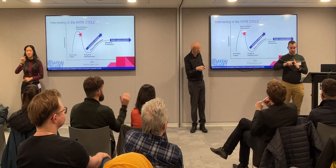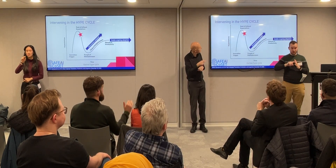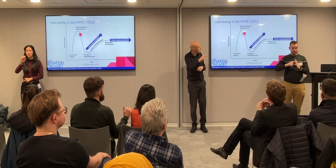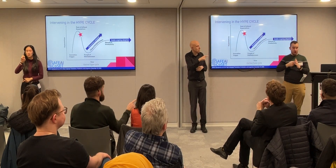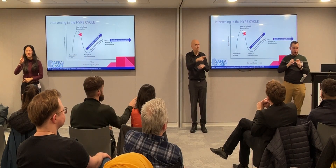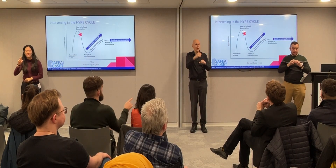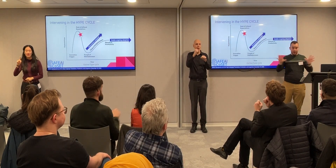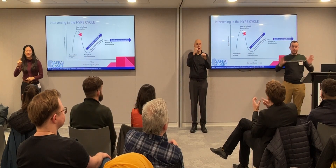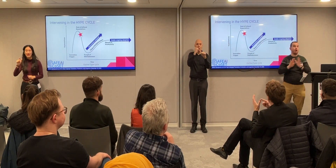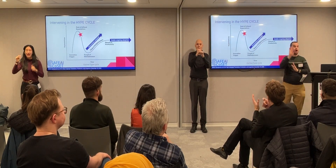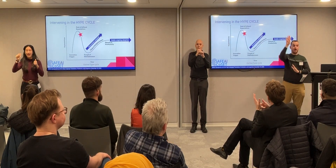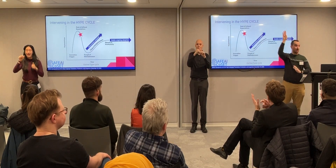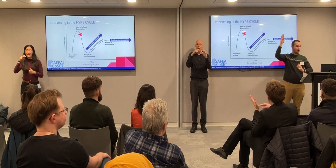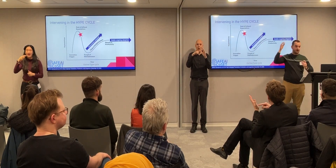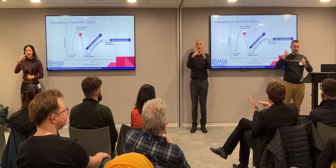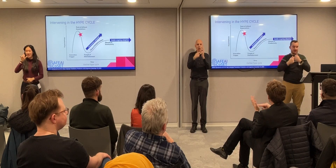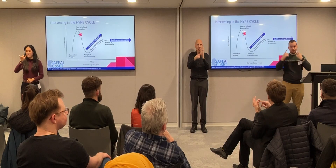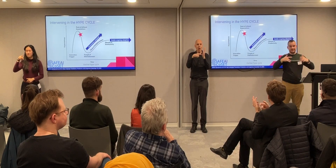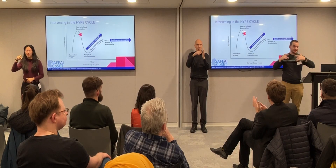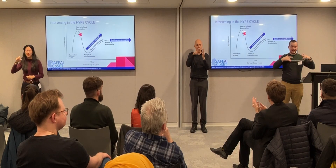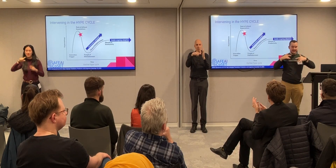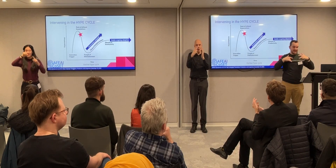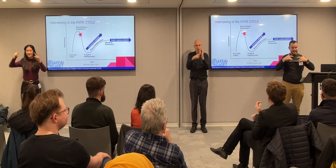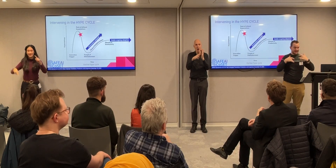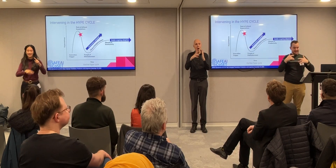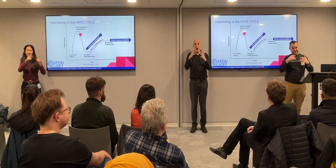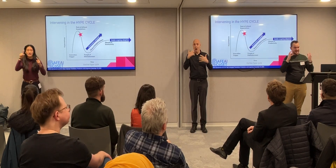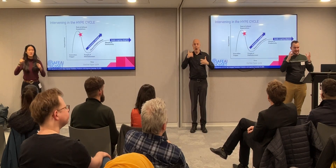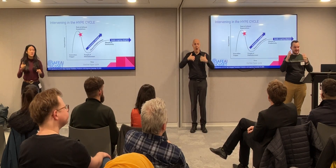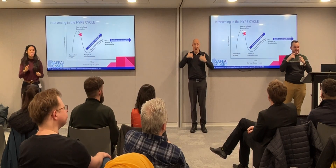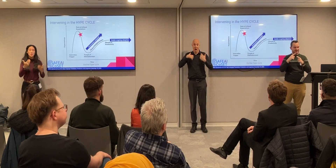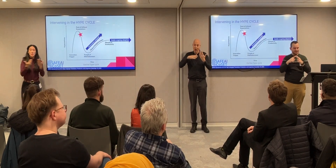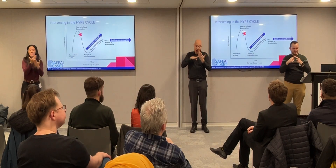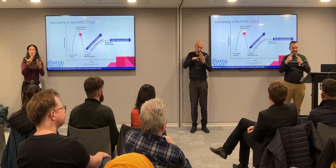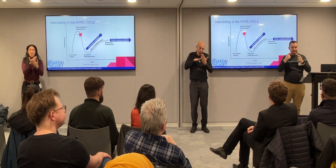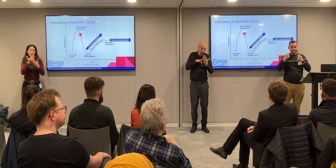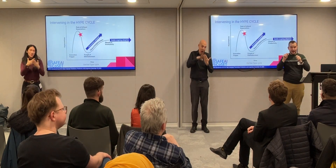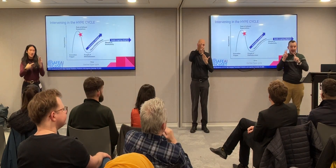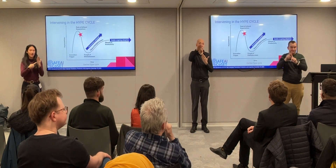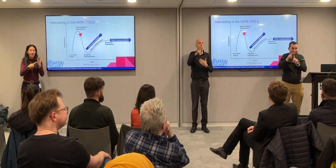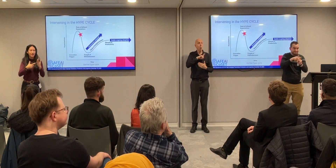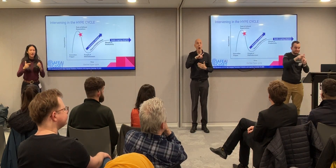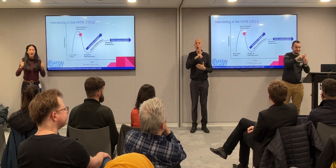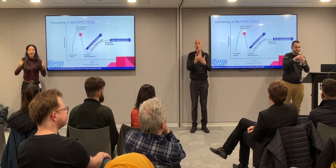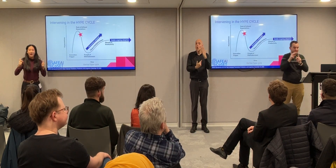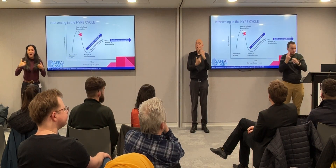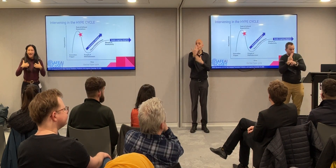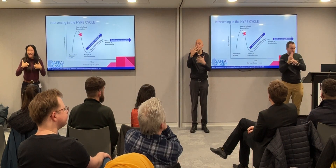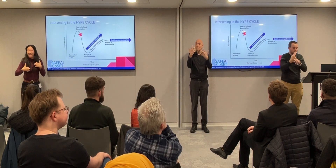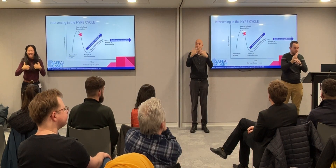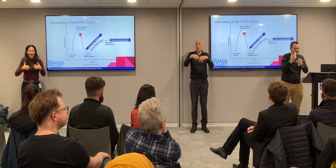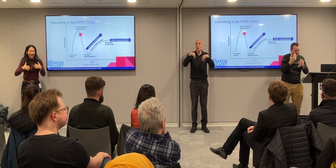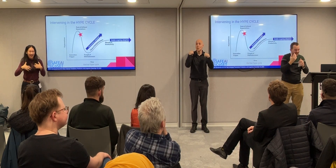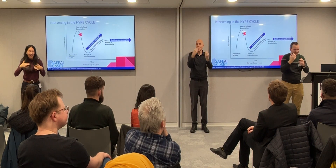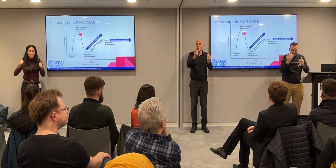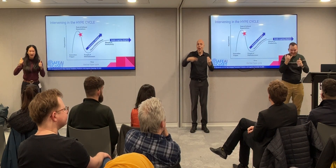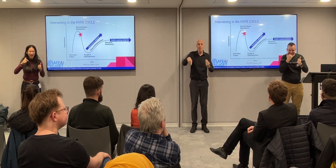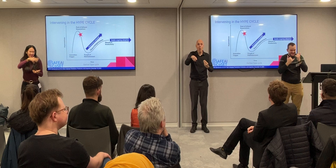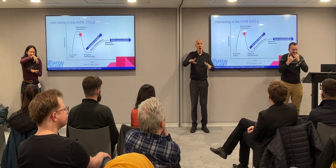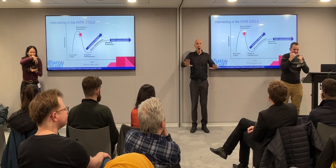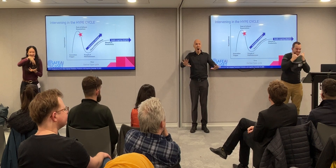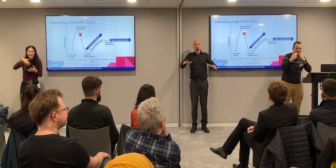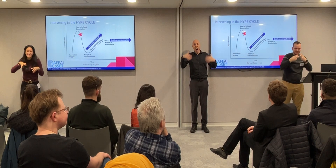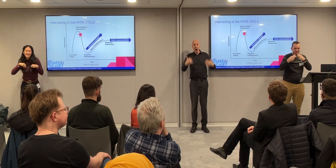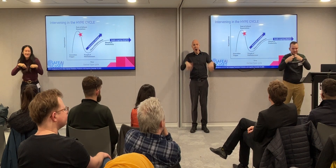And it's what we look at with new technologies. When a new technology is released, everyone is thrilled. It gains a lot of popularity. People use it in a